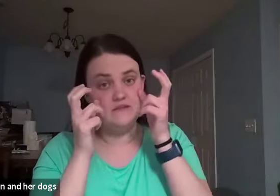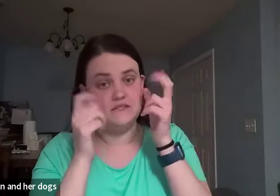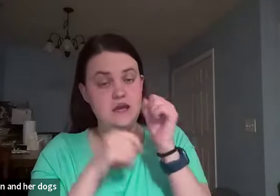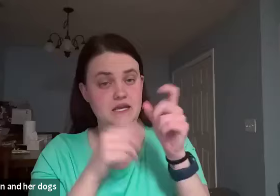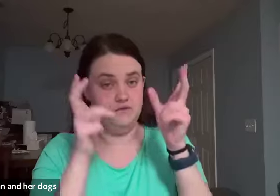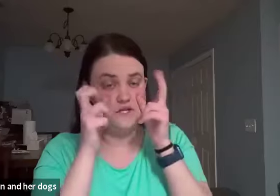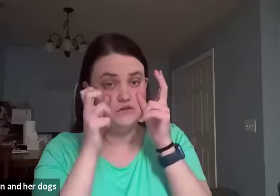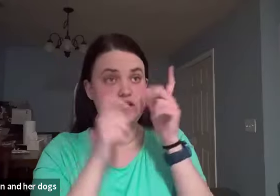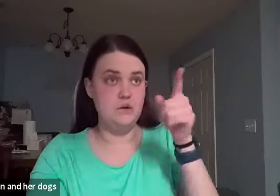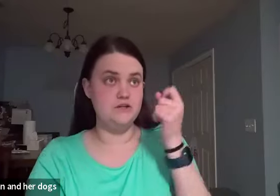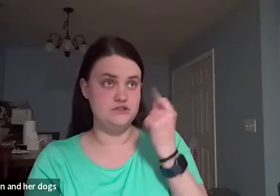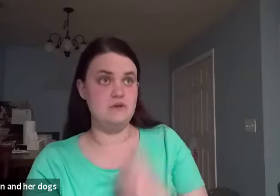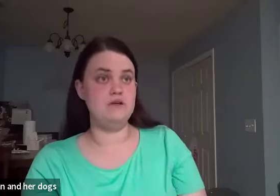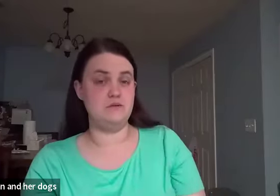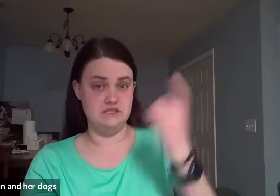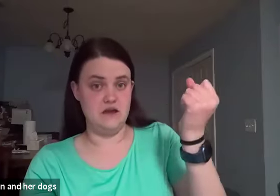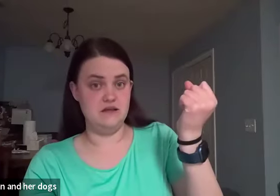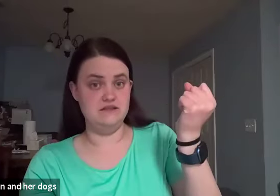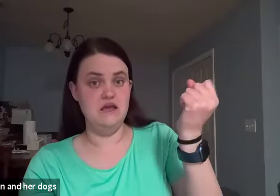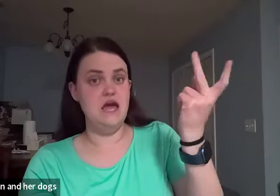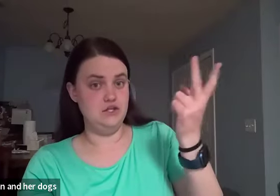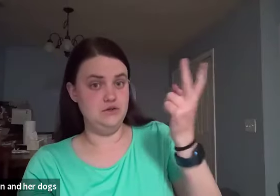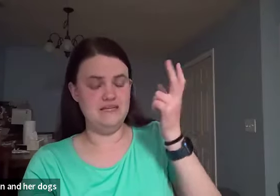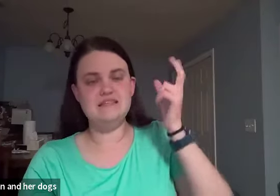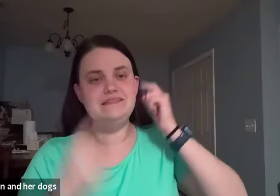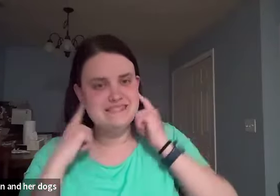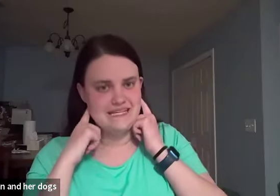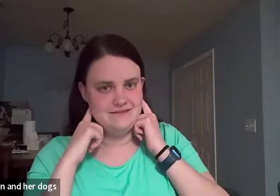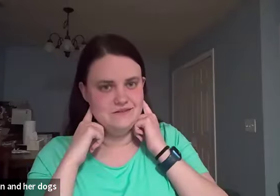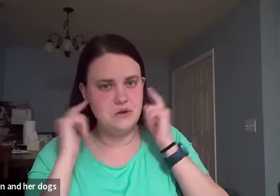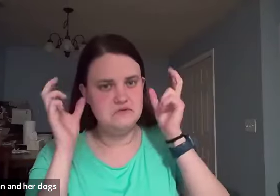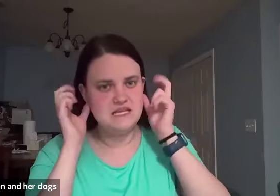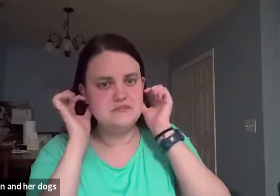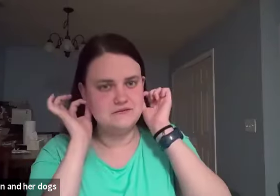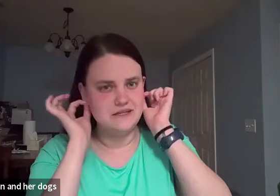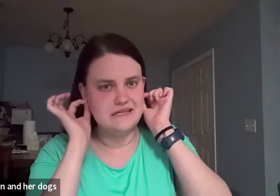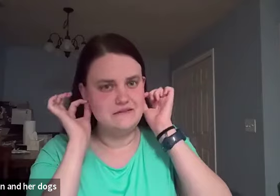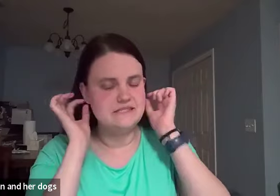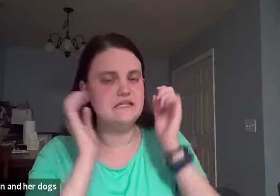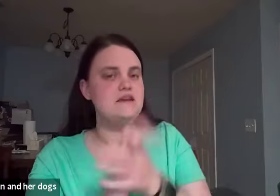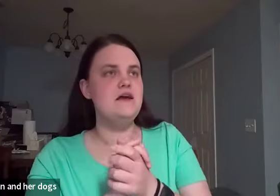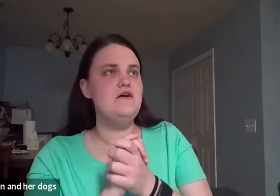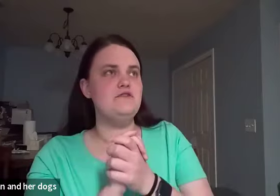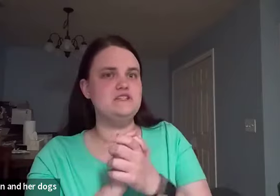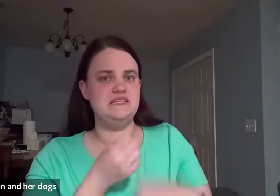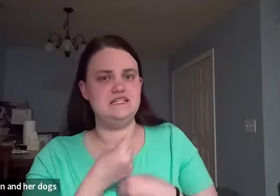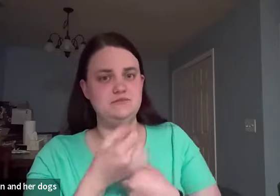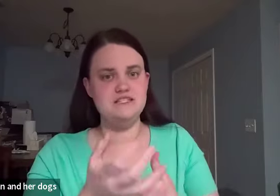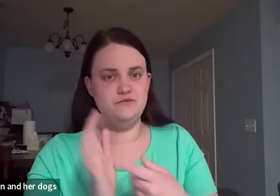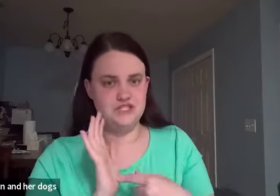with signing, you visually, you understand what someone signs and it's like listening. Okay. Receptive is like the listening versus the expressive, which